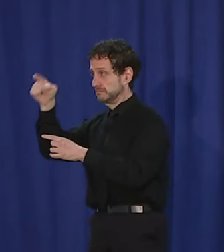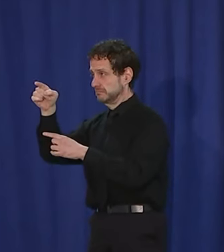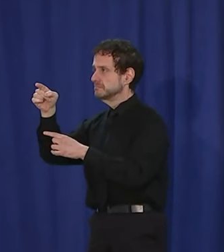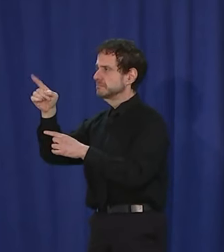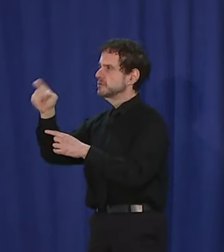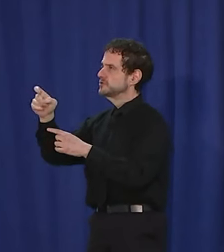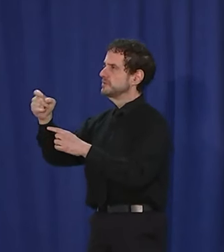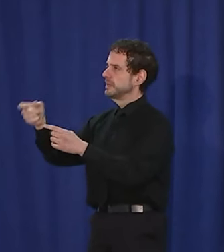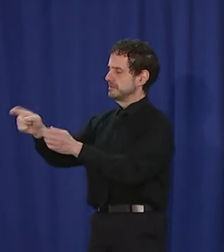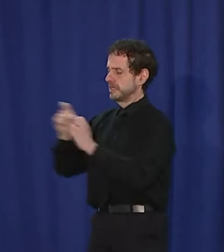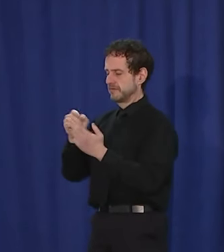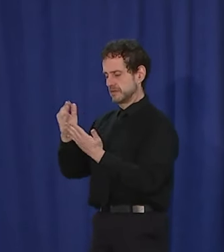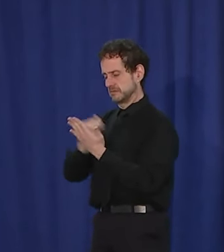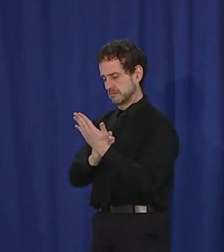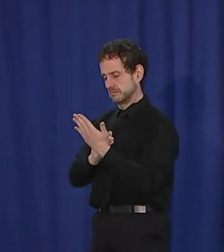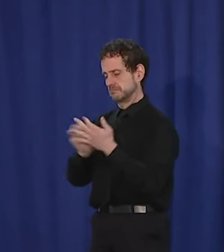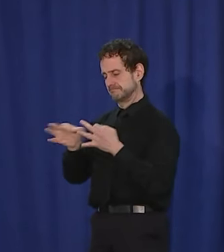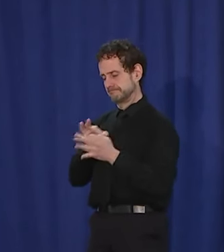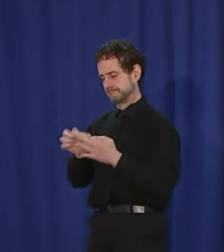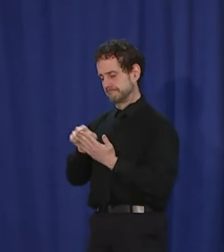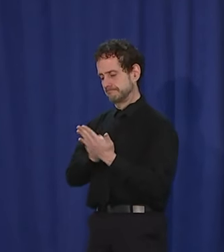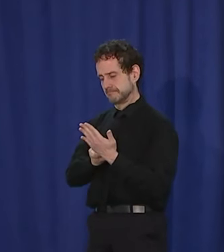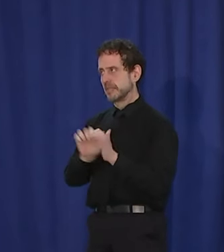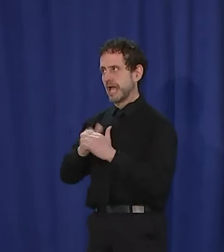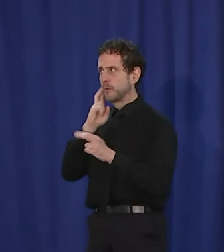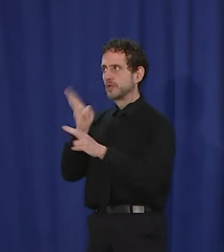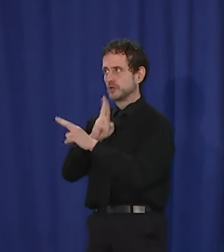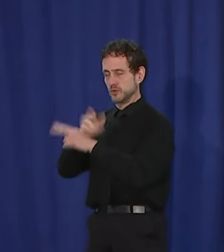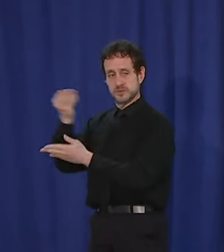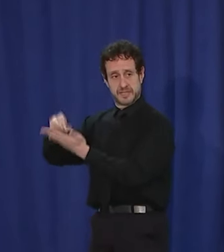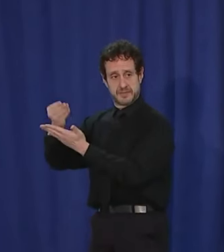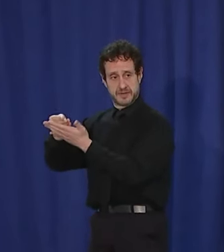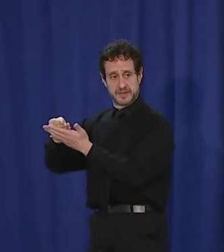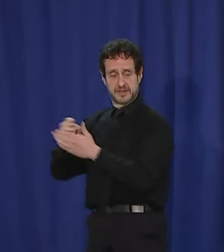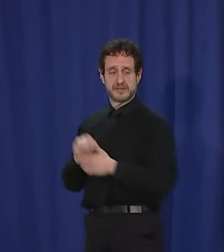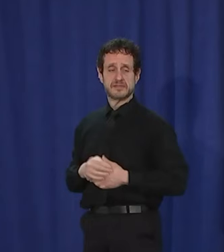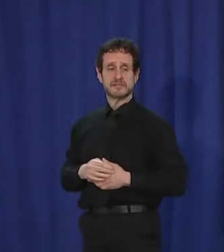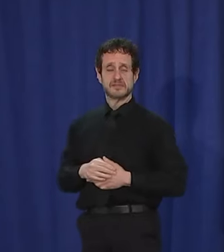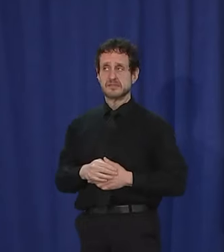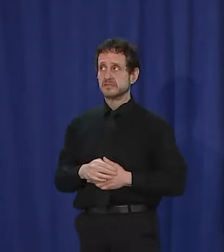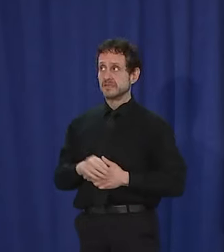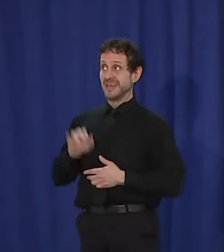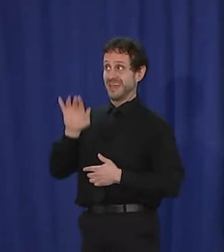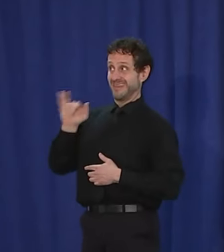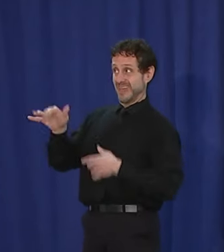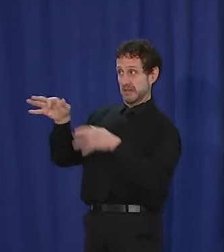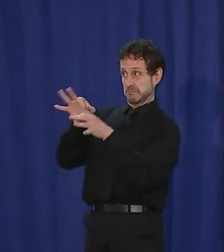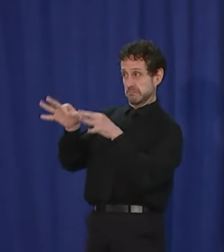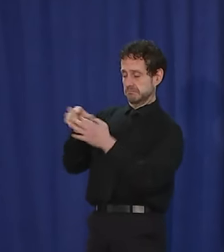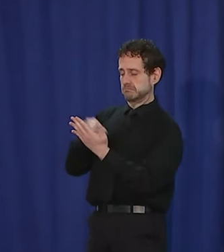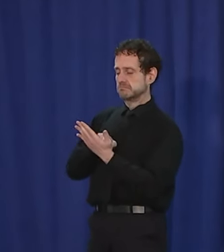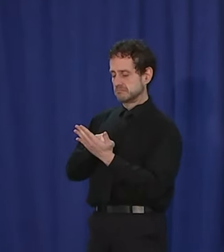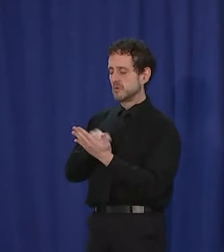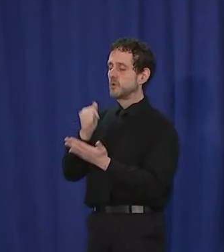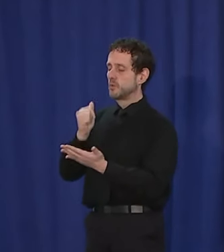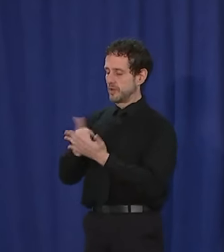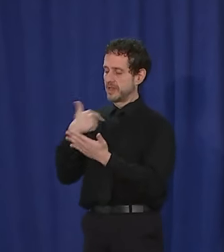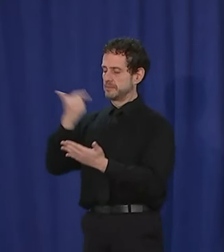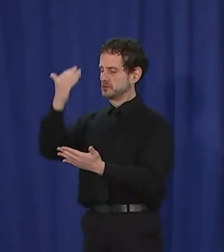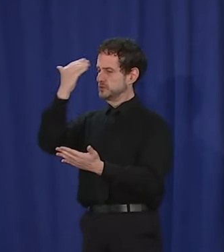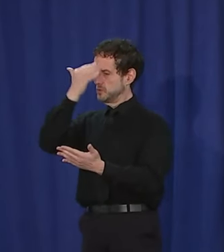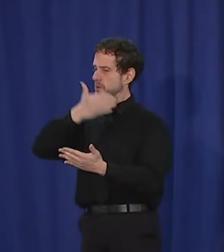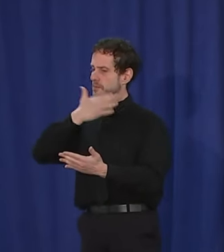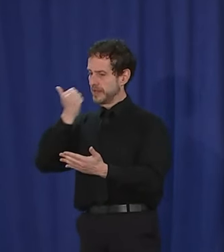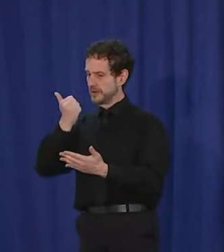coming today, and I'm hoping that that will be, if we get that today, we'll be better well situated to put out a kind of